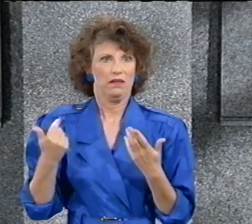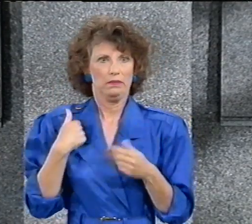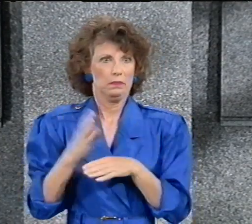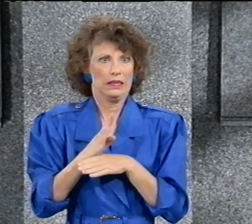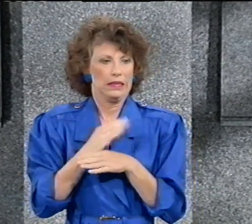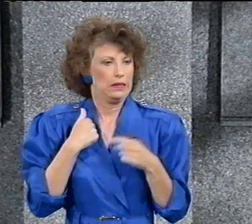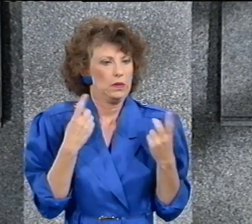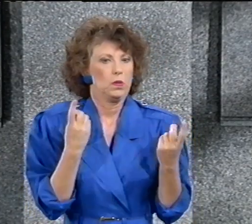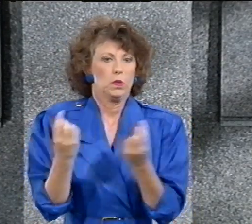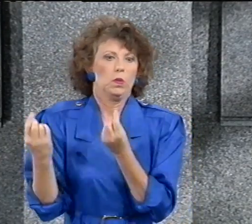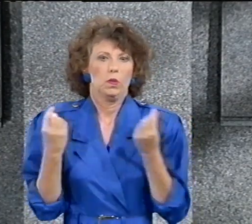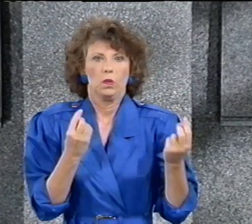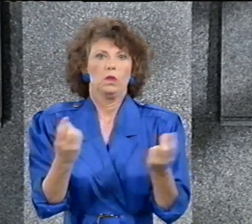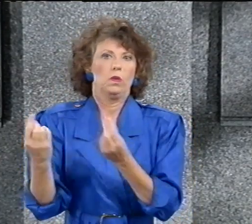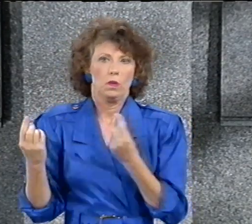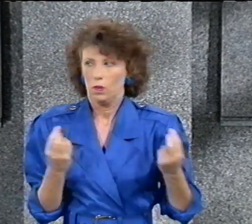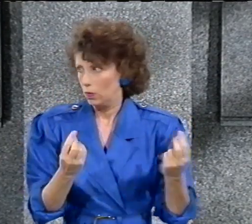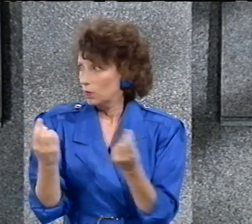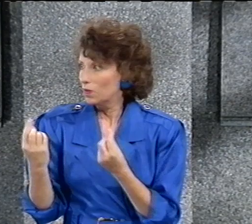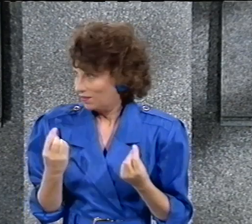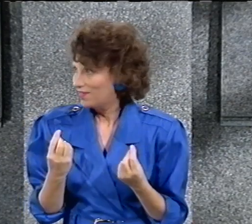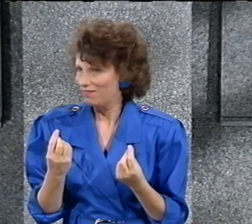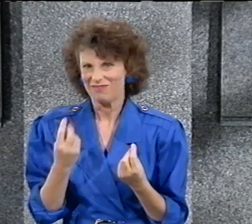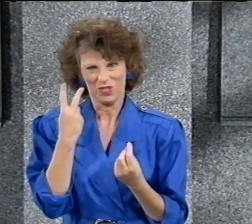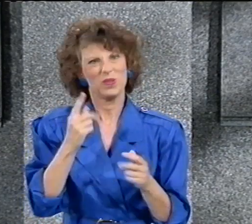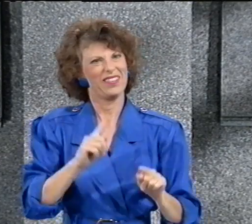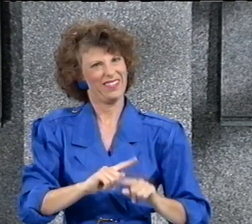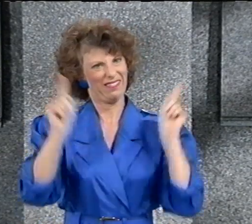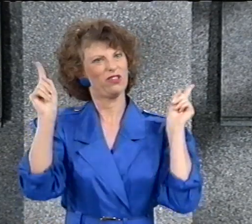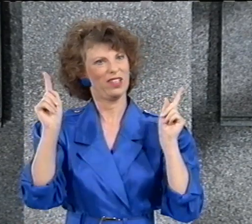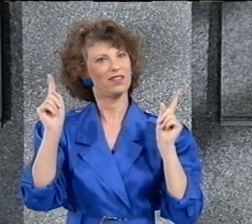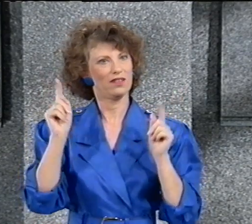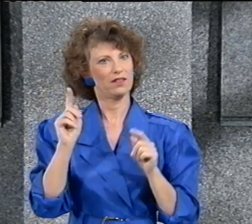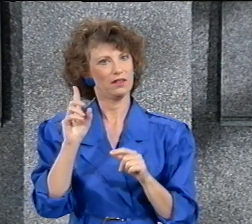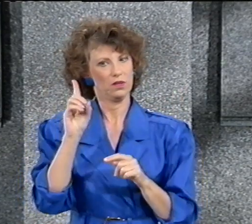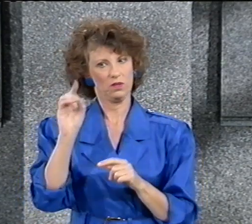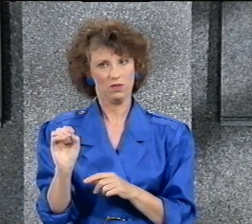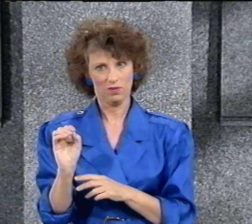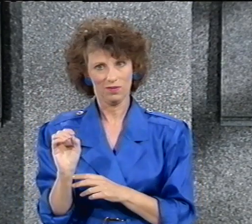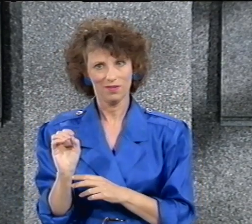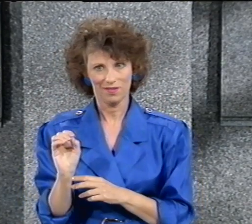If I have many things to do and I'm very busy, I can sign it a different way.